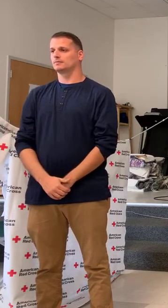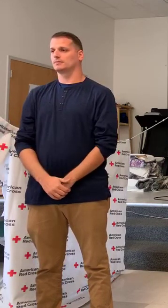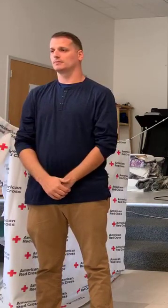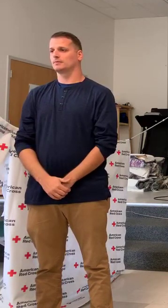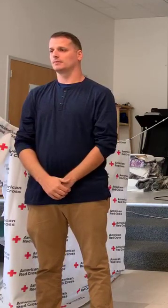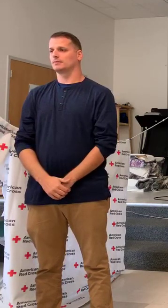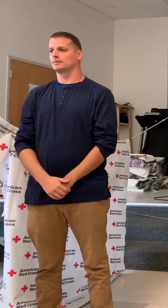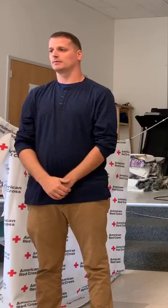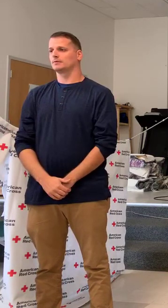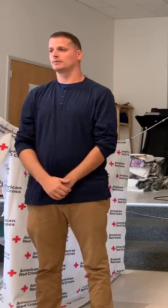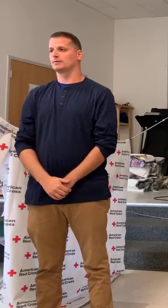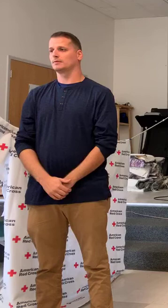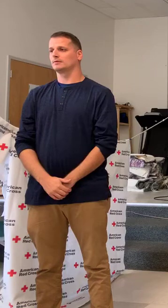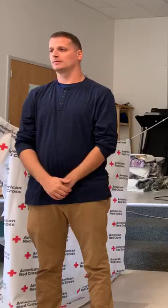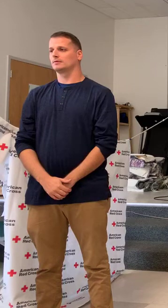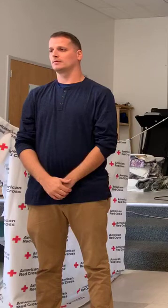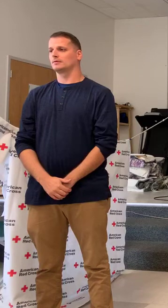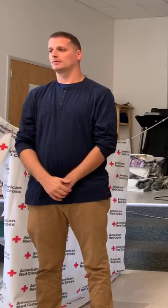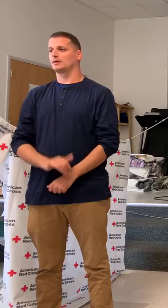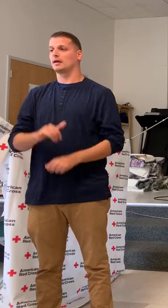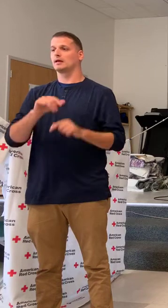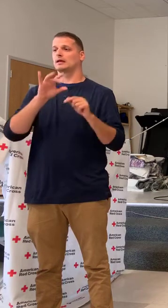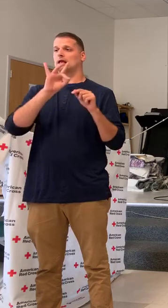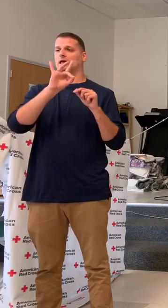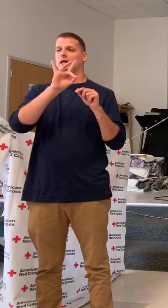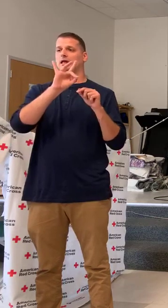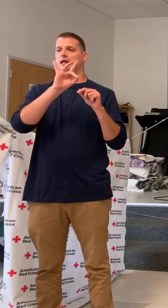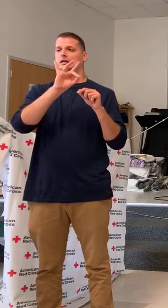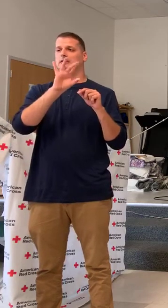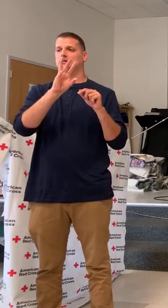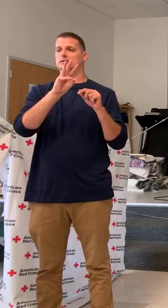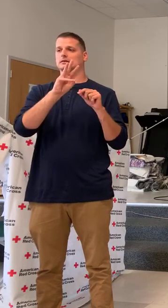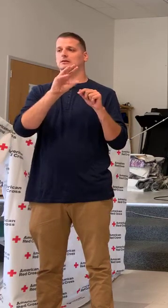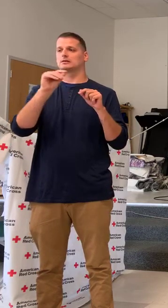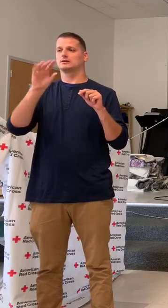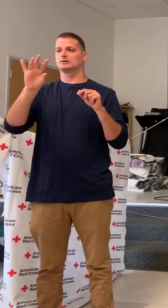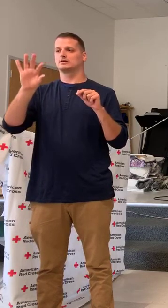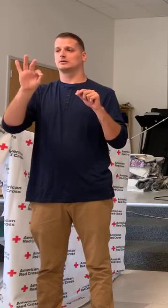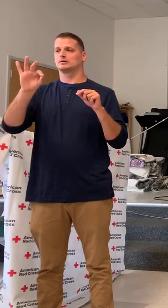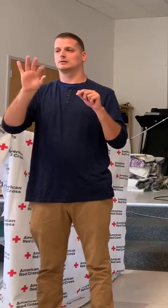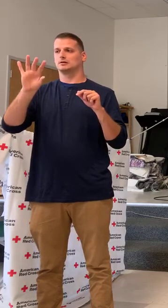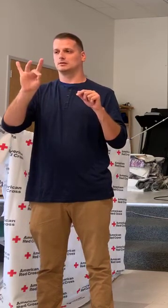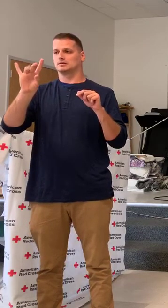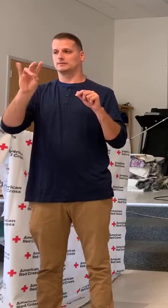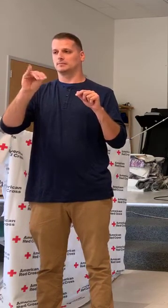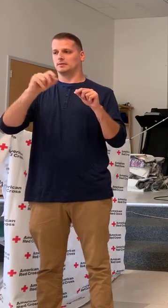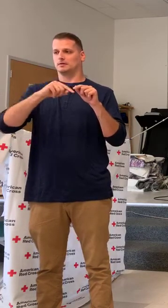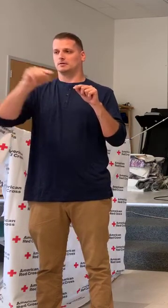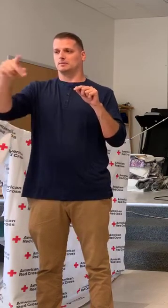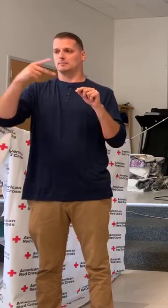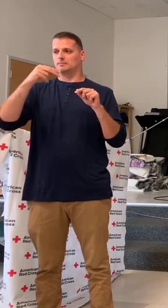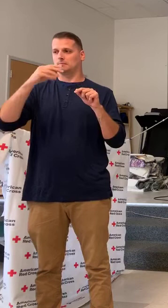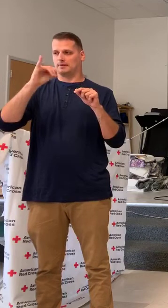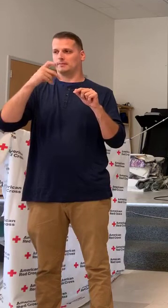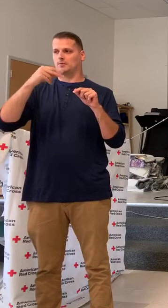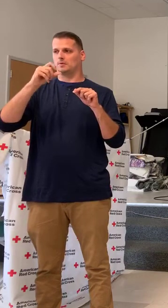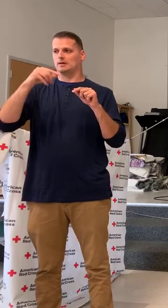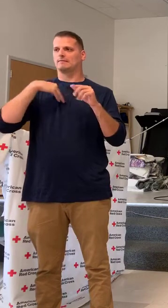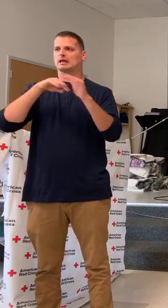passing lanes at 86, 87 mile, so that the fire crews there will have access to places on the side.